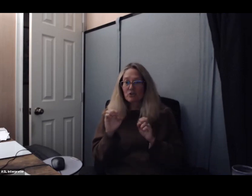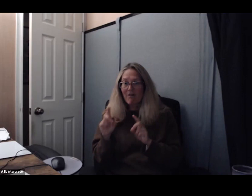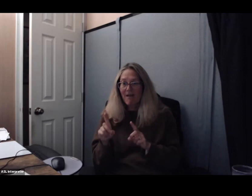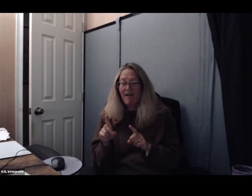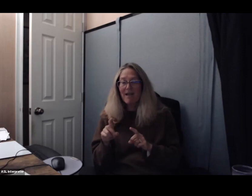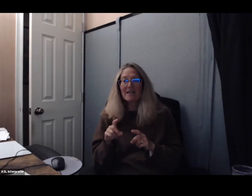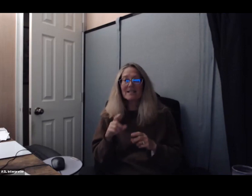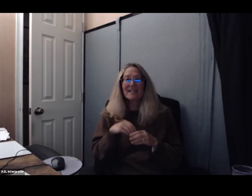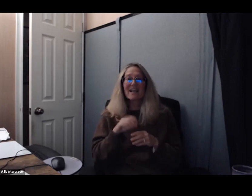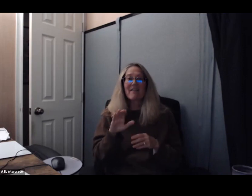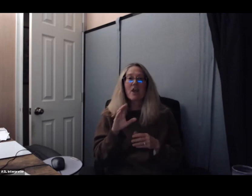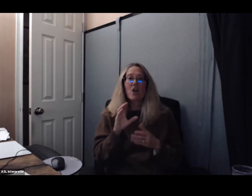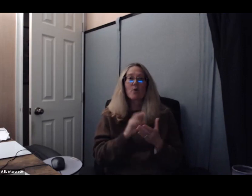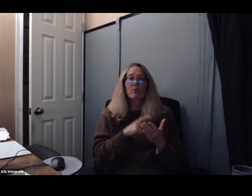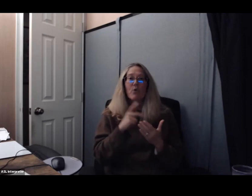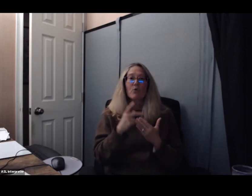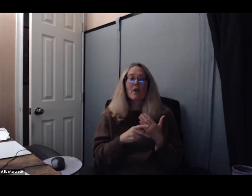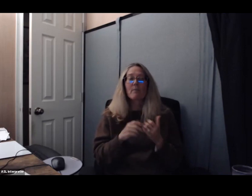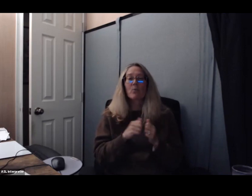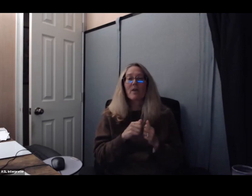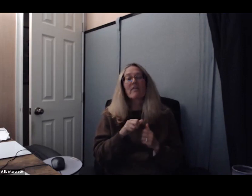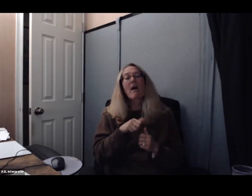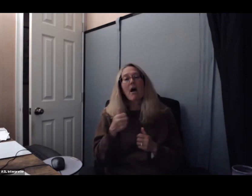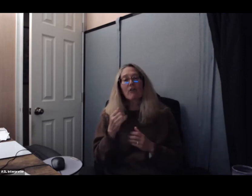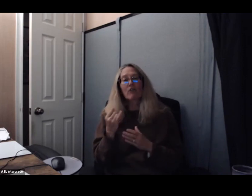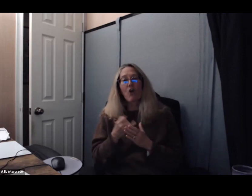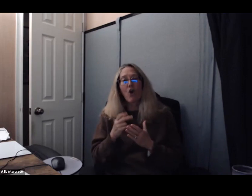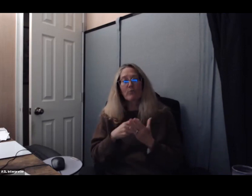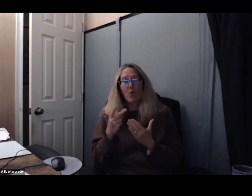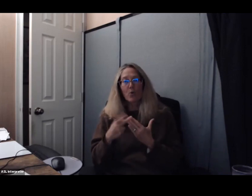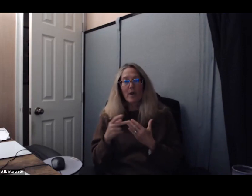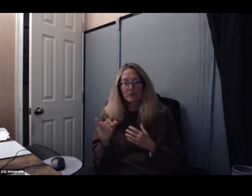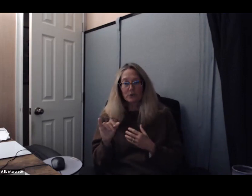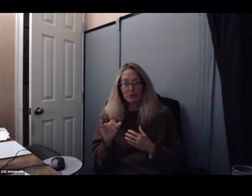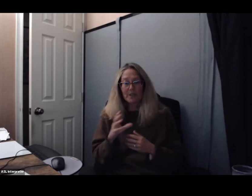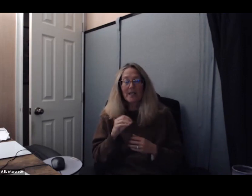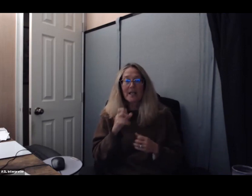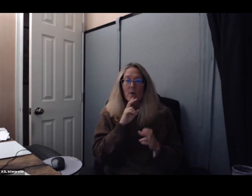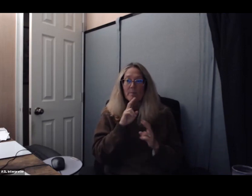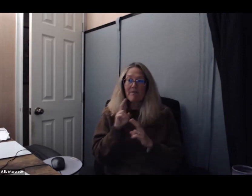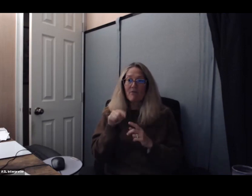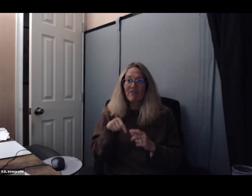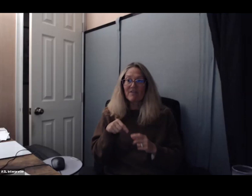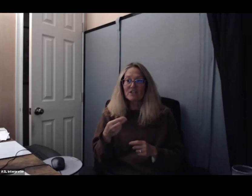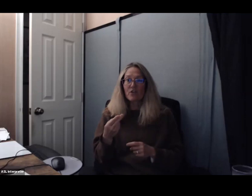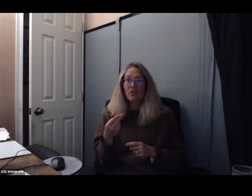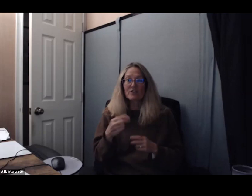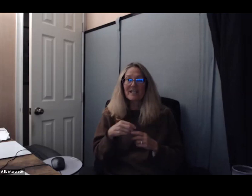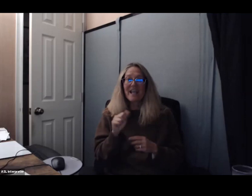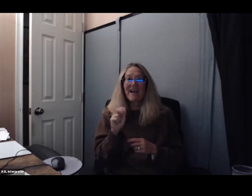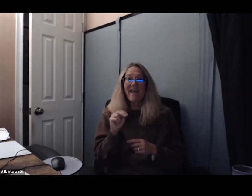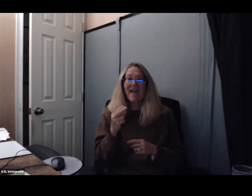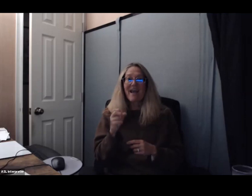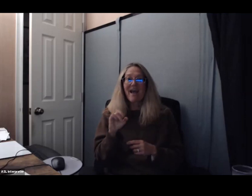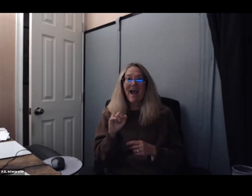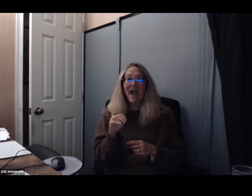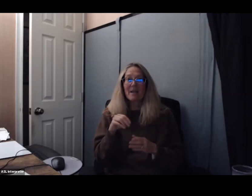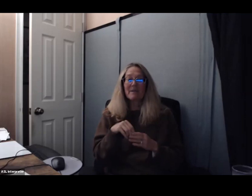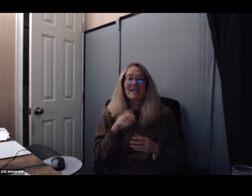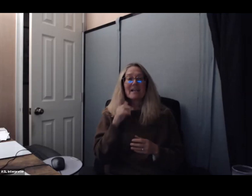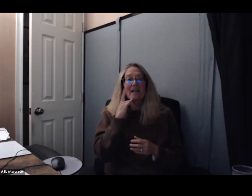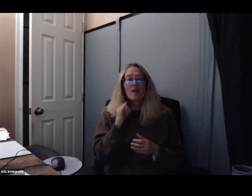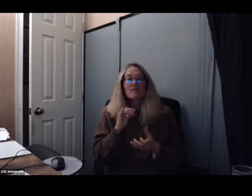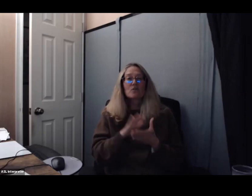their folklorico program and other arts programming. They will be honored this Thursday in Anaheim at the California